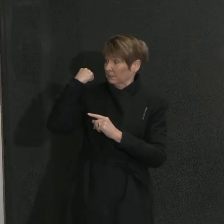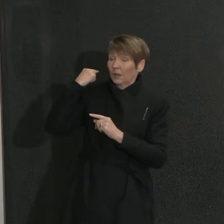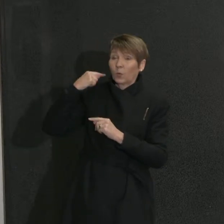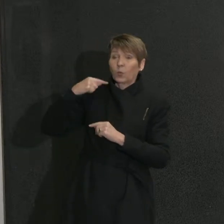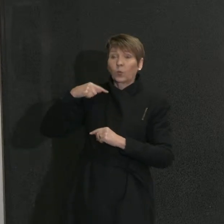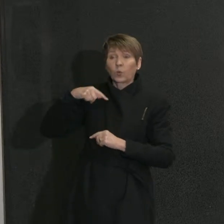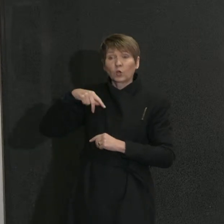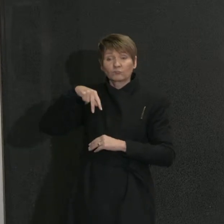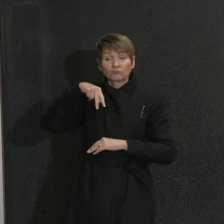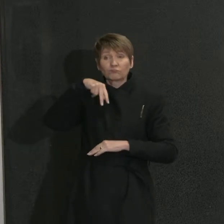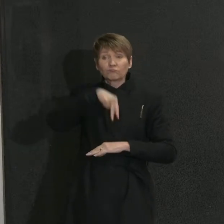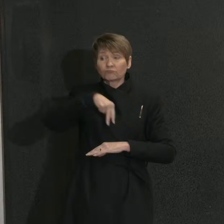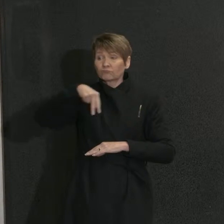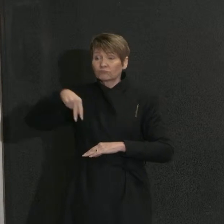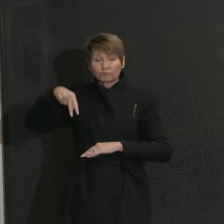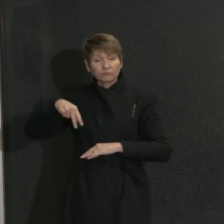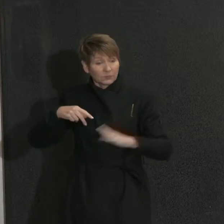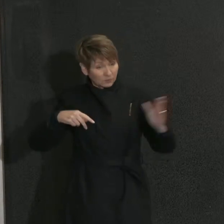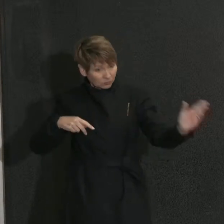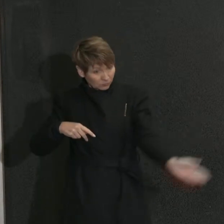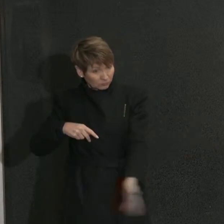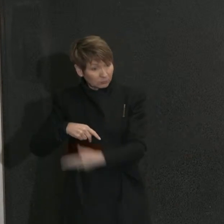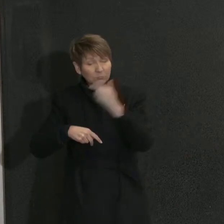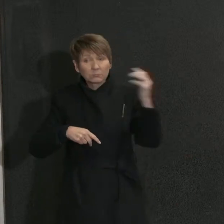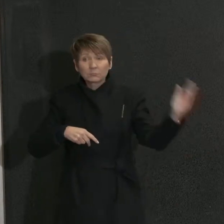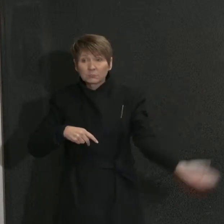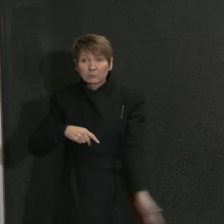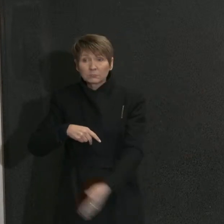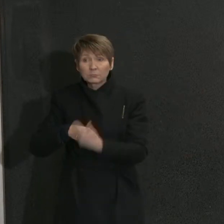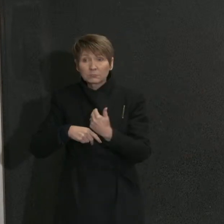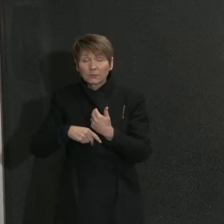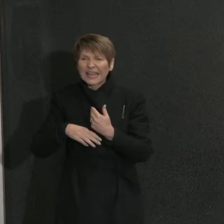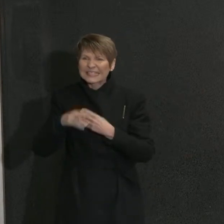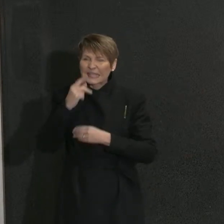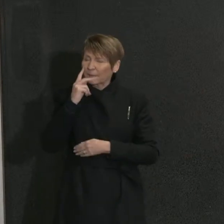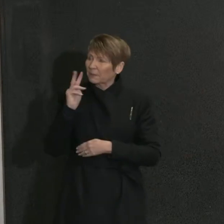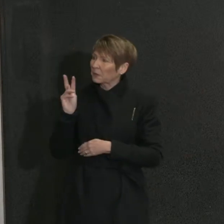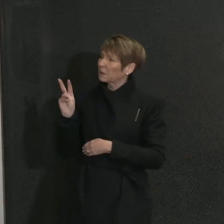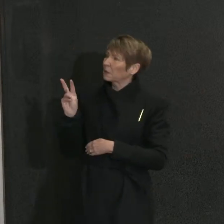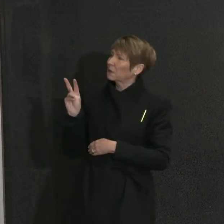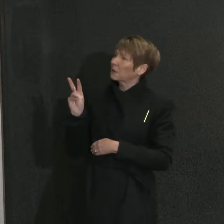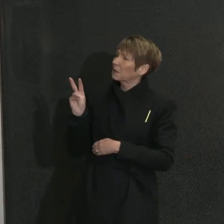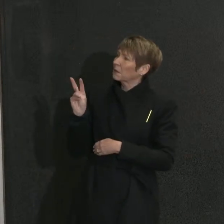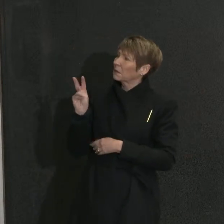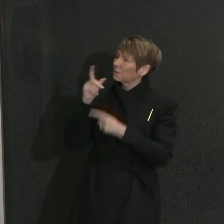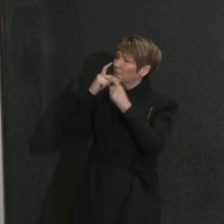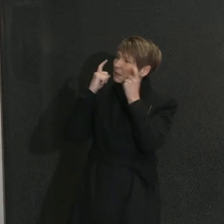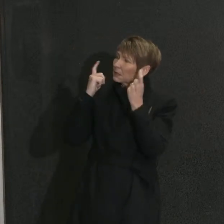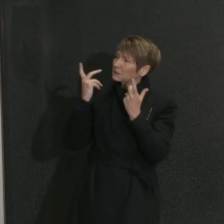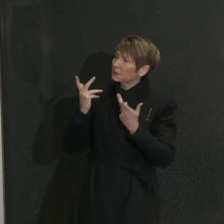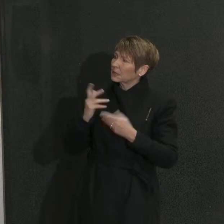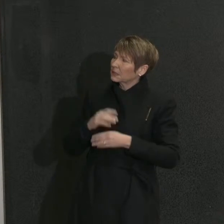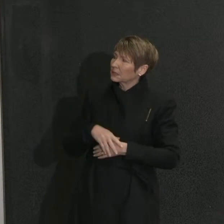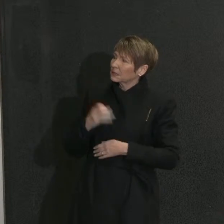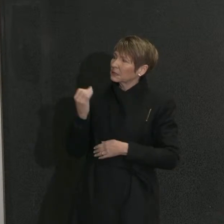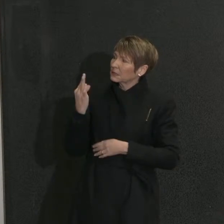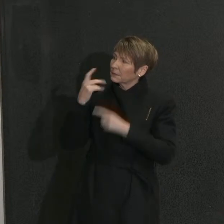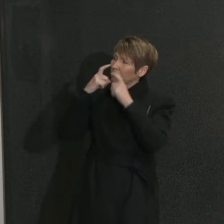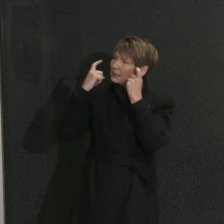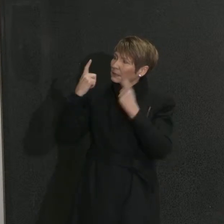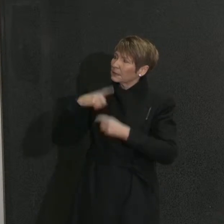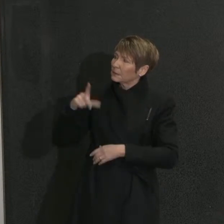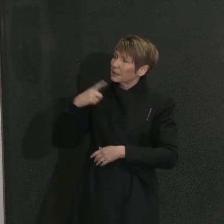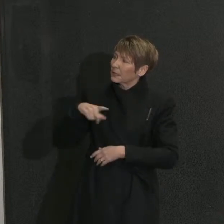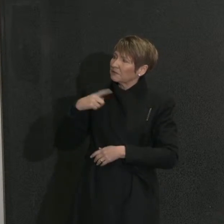our testing stations, I'd be exceptionally disappointed if we have evidence of staff in those setups, whether they're traffic controllers,